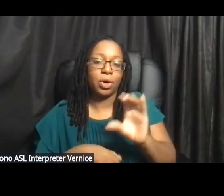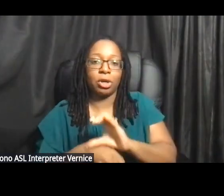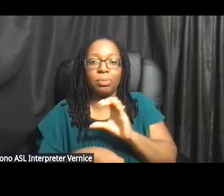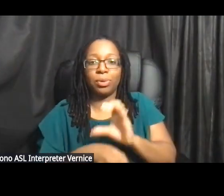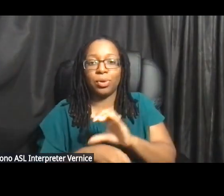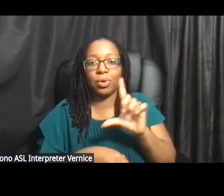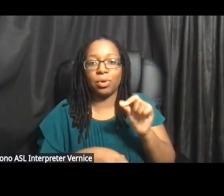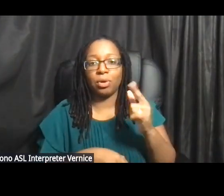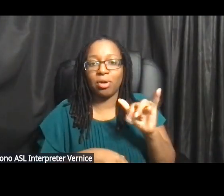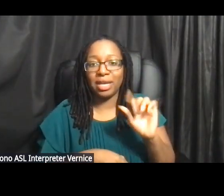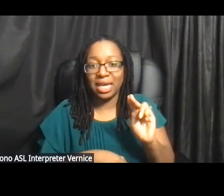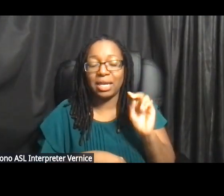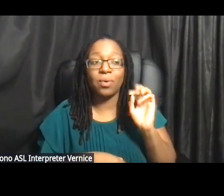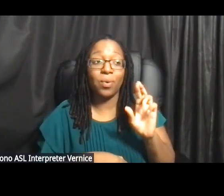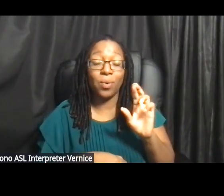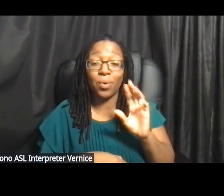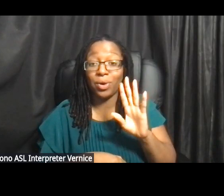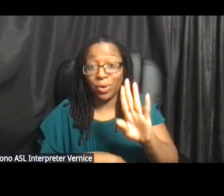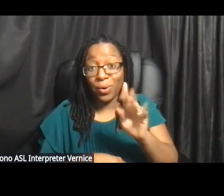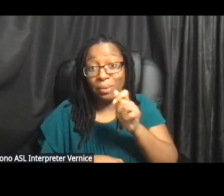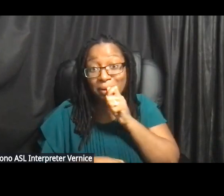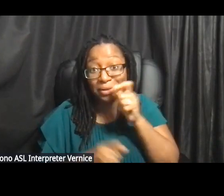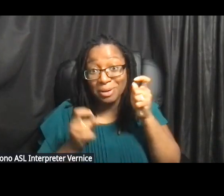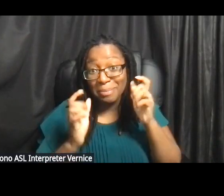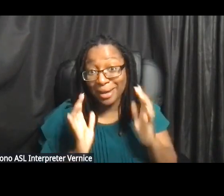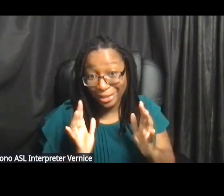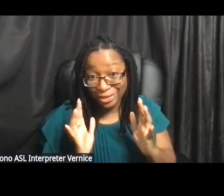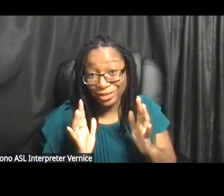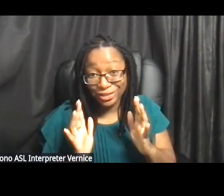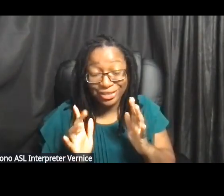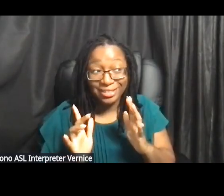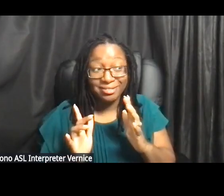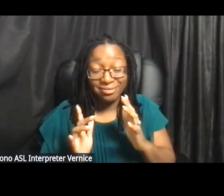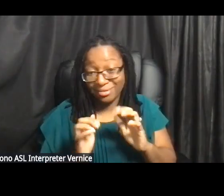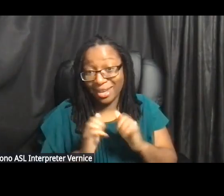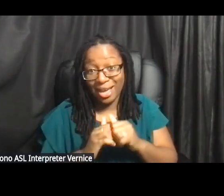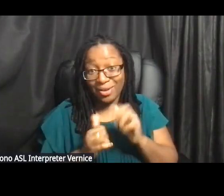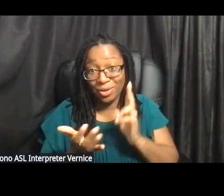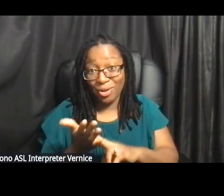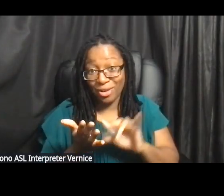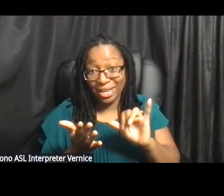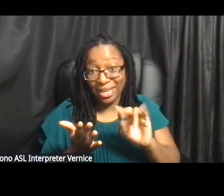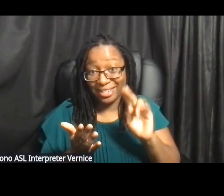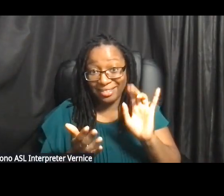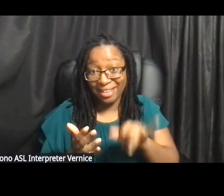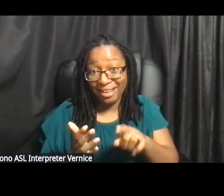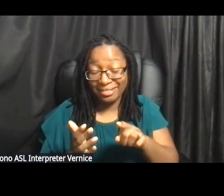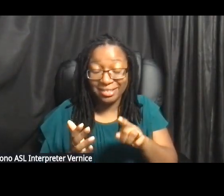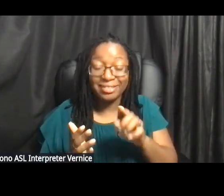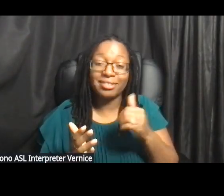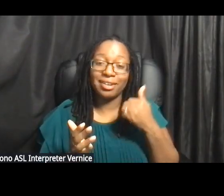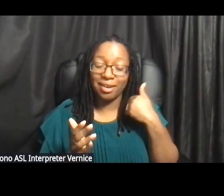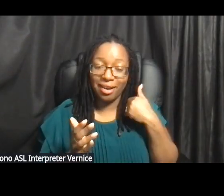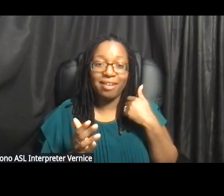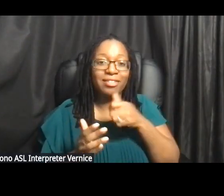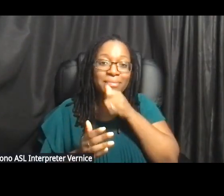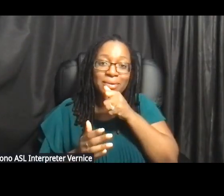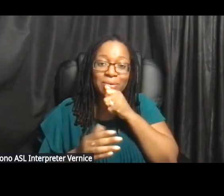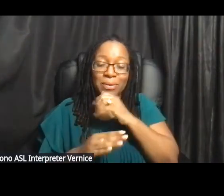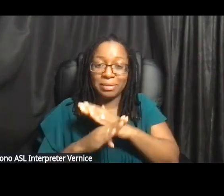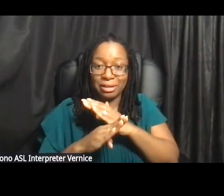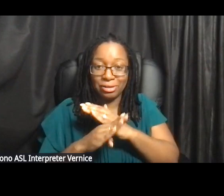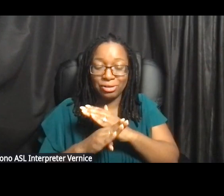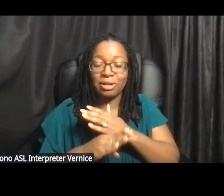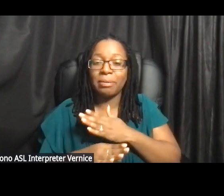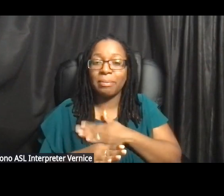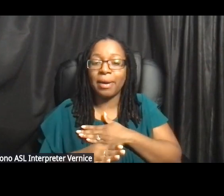the password on your password manager, because you will need to log into your password manager. That is password protected. My favorite tip is to take